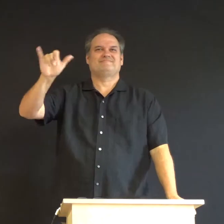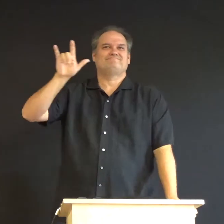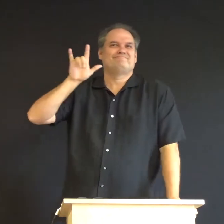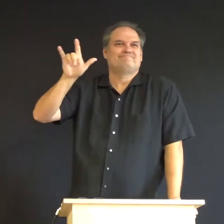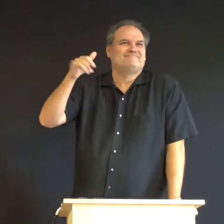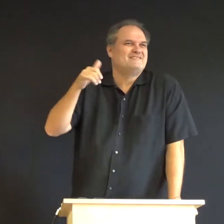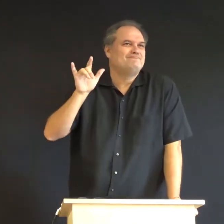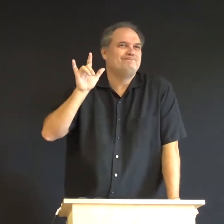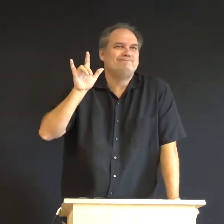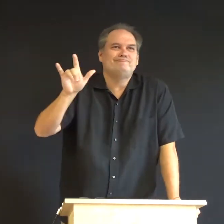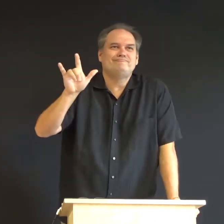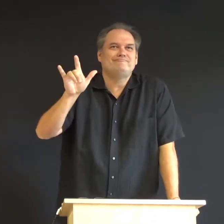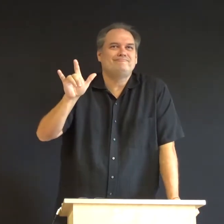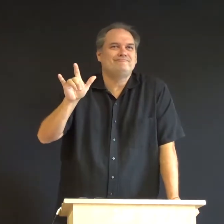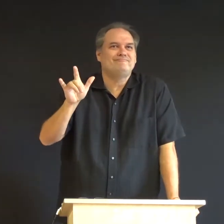must still love each other.